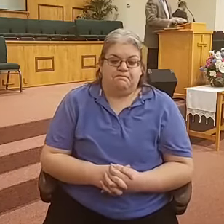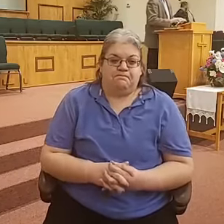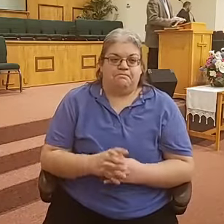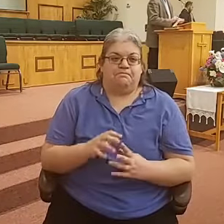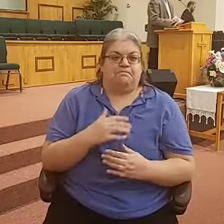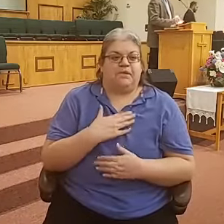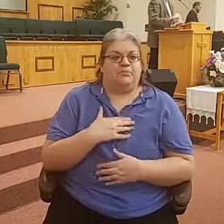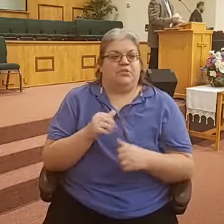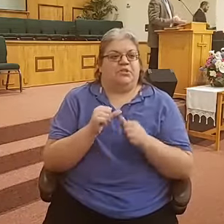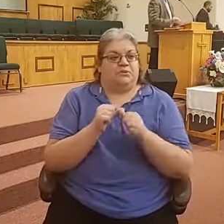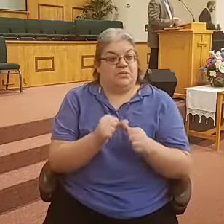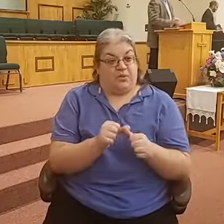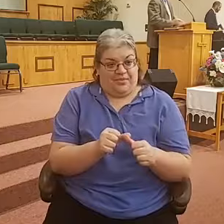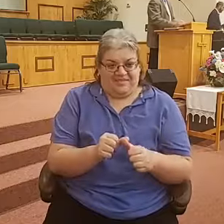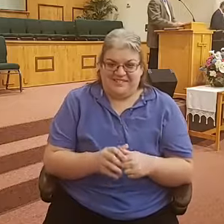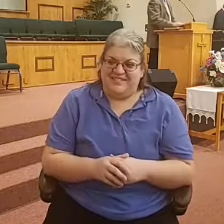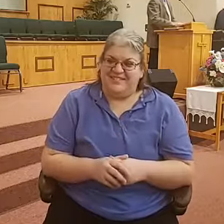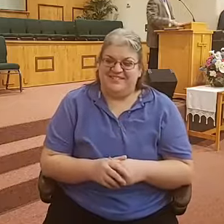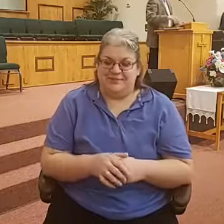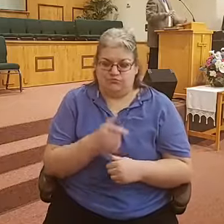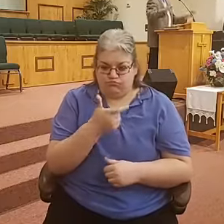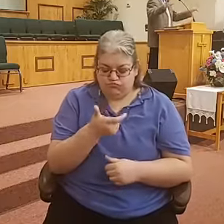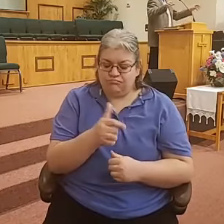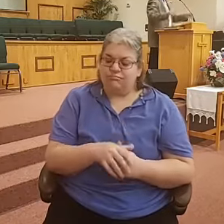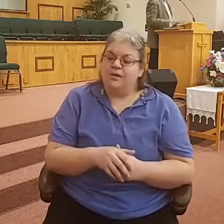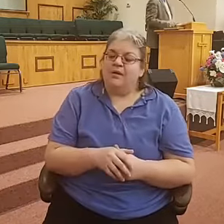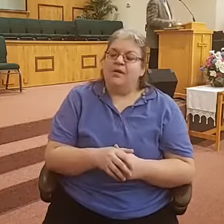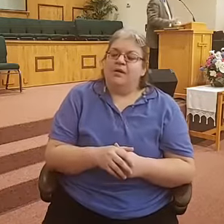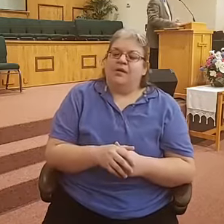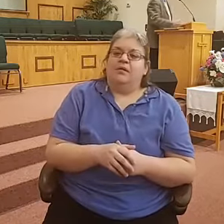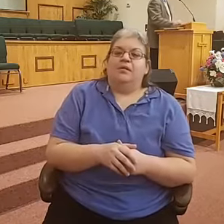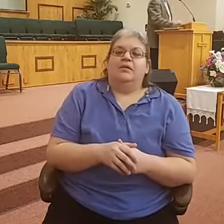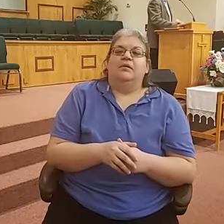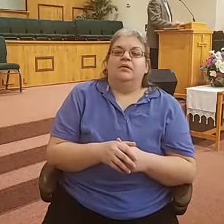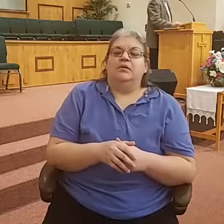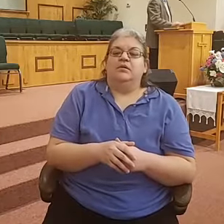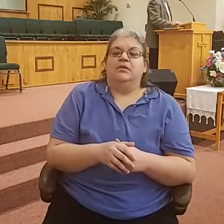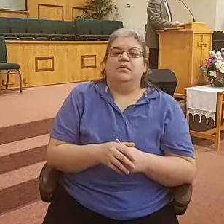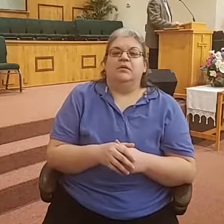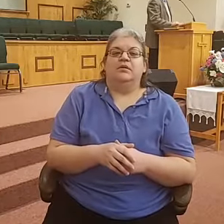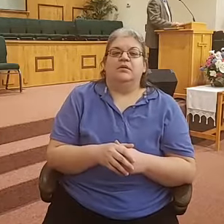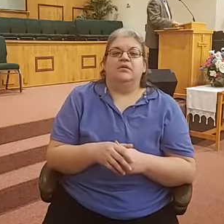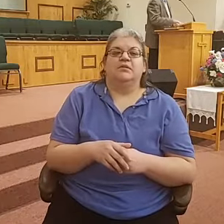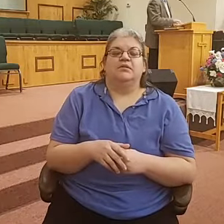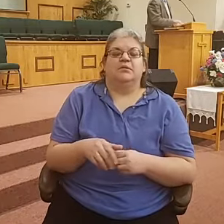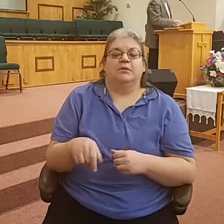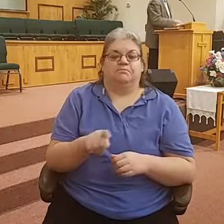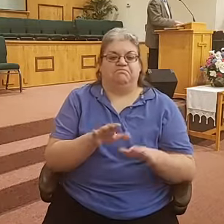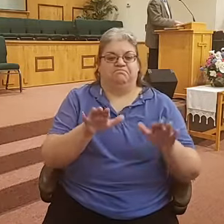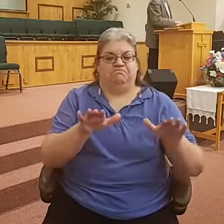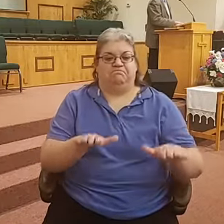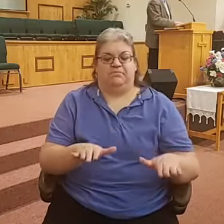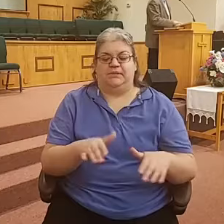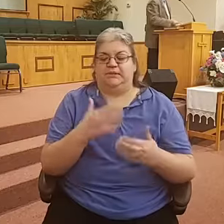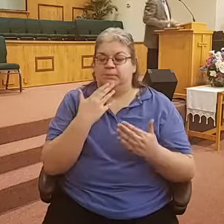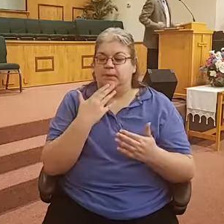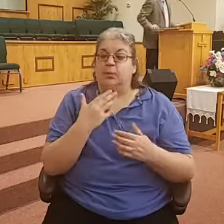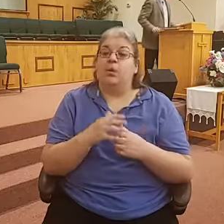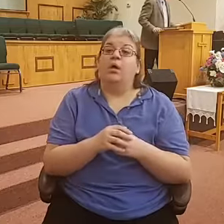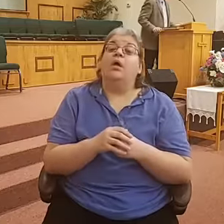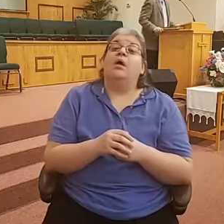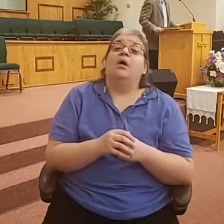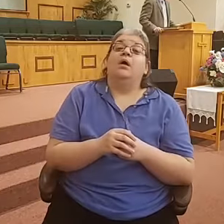Staying with us as we're going to conclude here. You know, with us, may be seated. We're going to take a moment and we're going